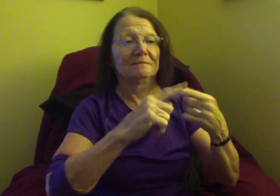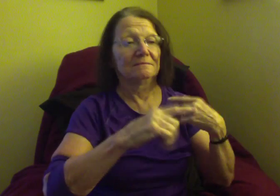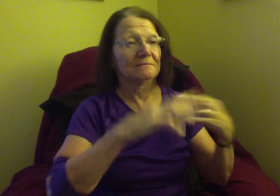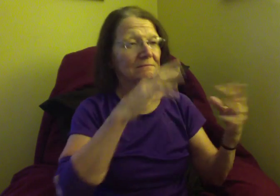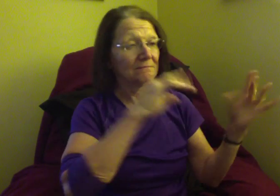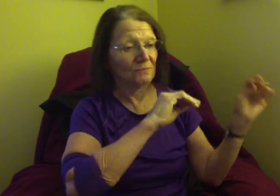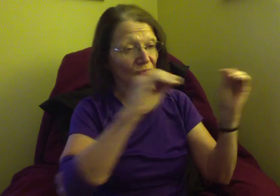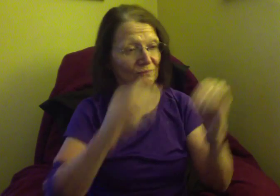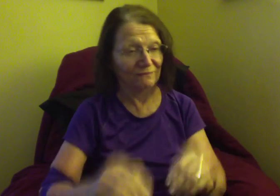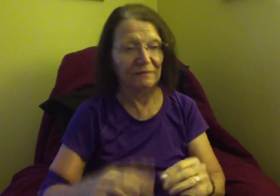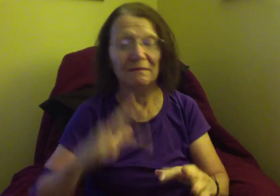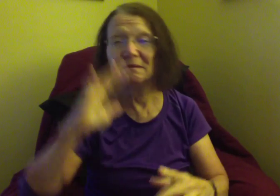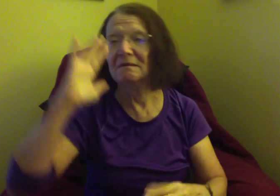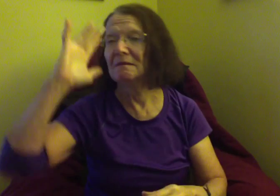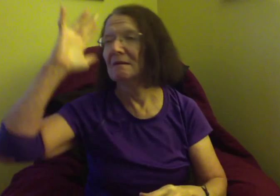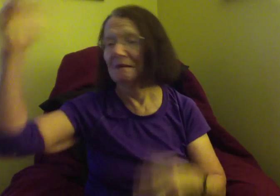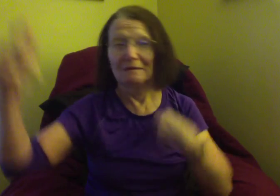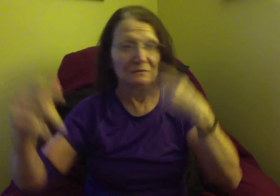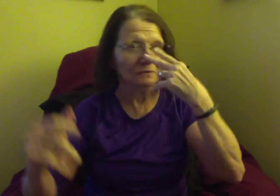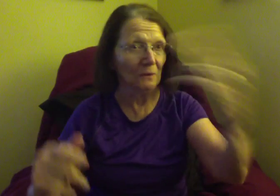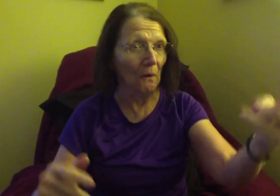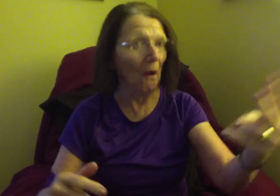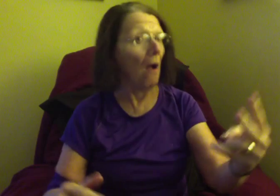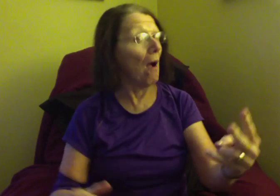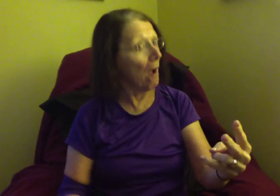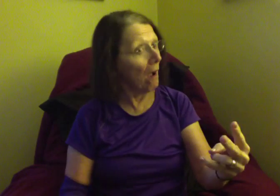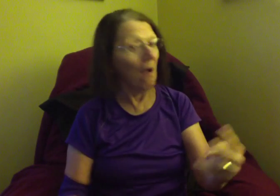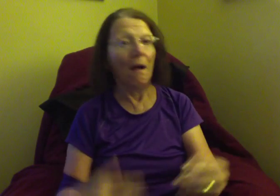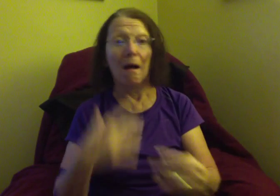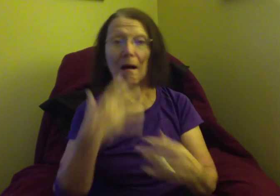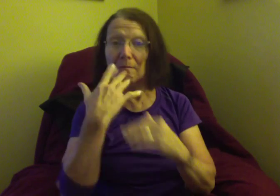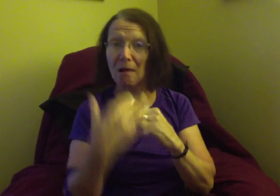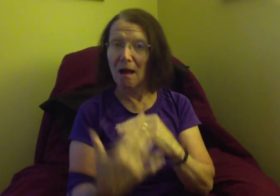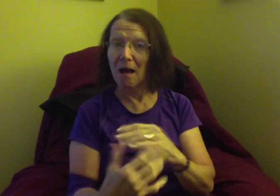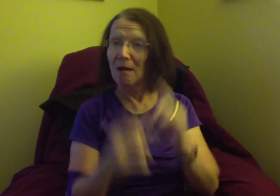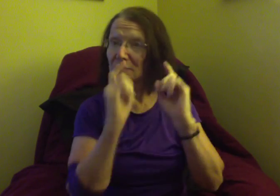You... You are high. I'm hungry.